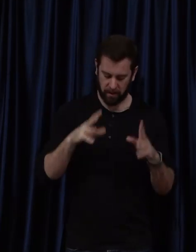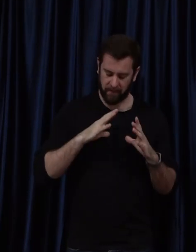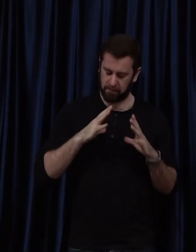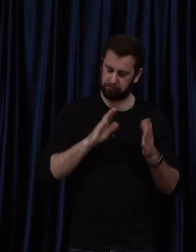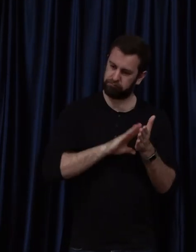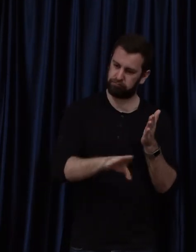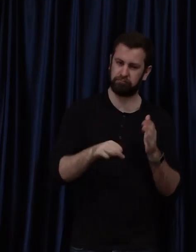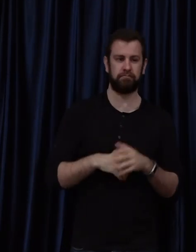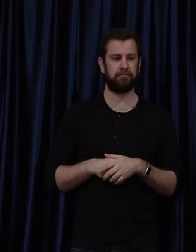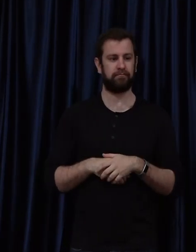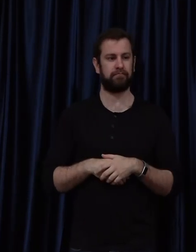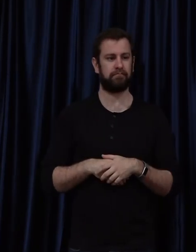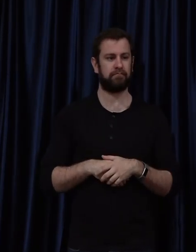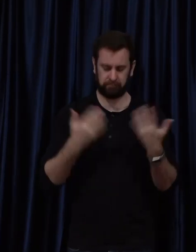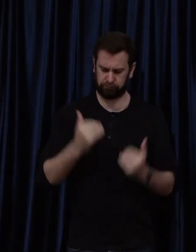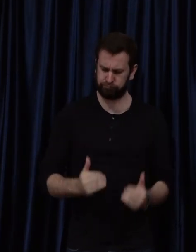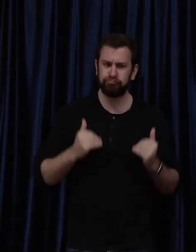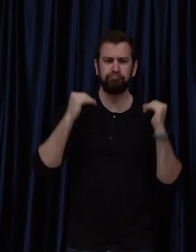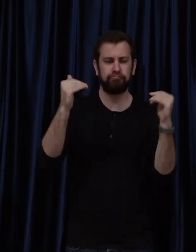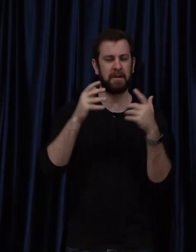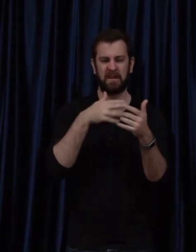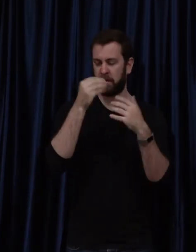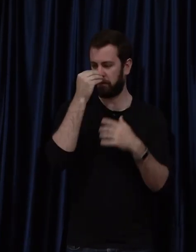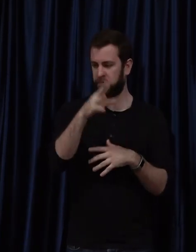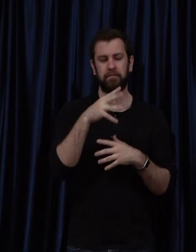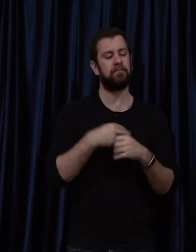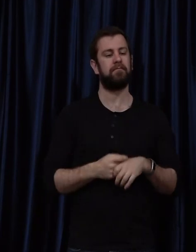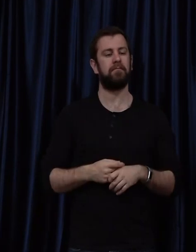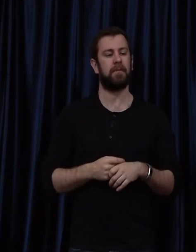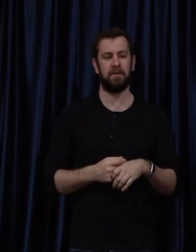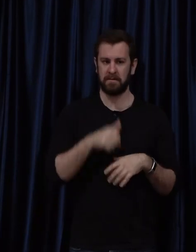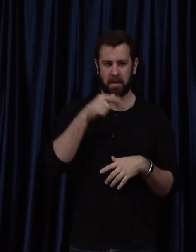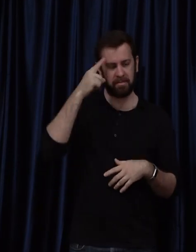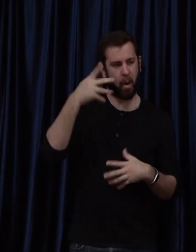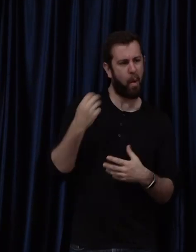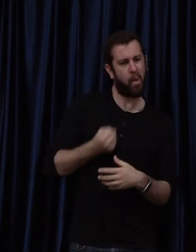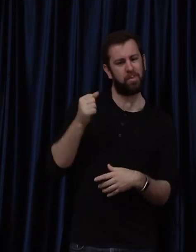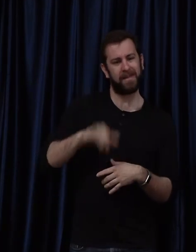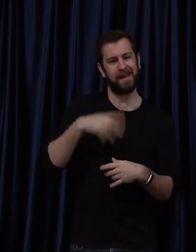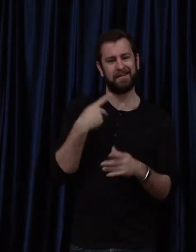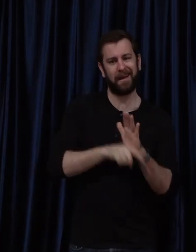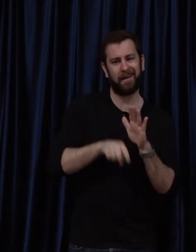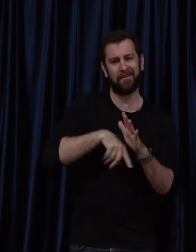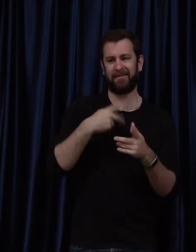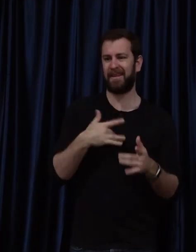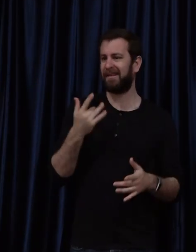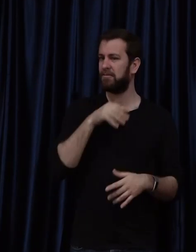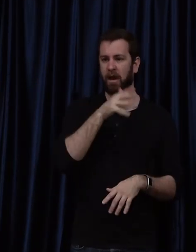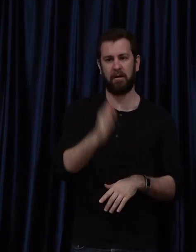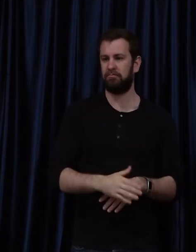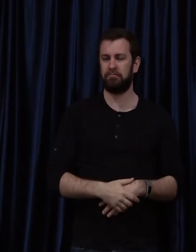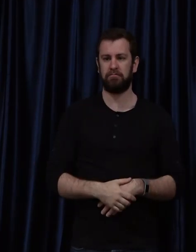He goes beyond. He doesn't have a cursory glance. He has a deep eye. He doesn't have the outward eye. He has the inner